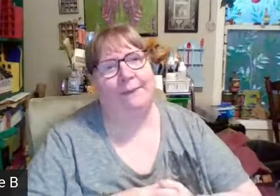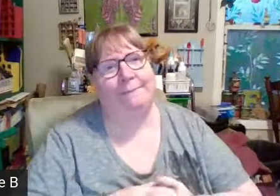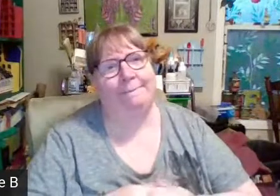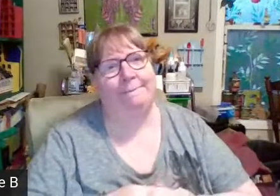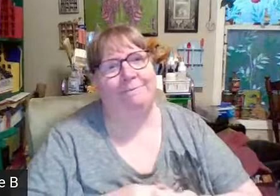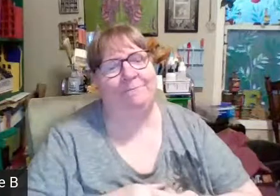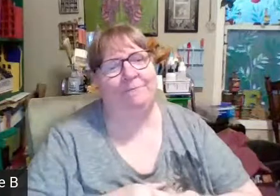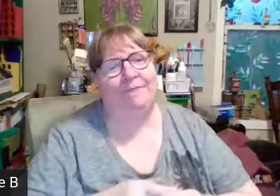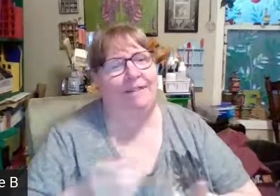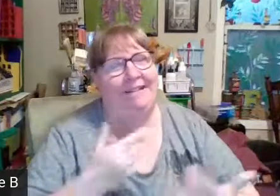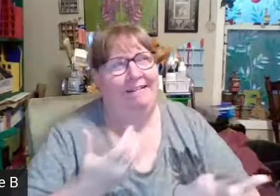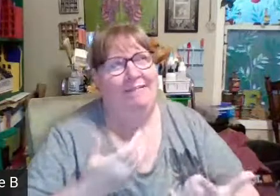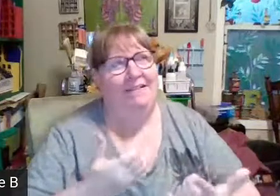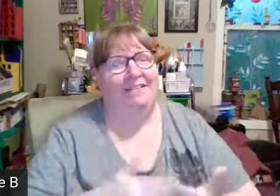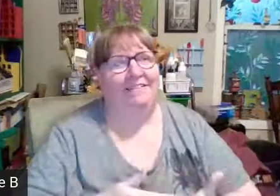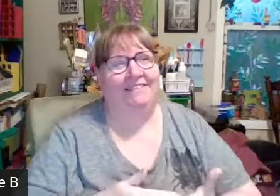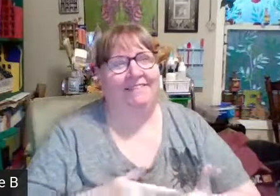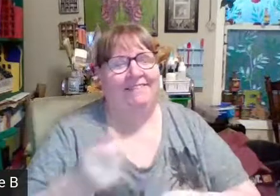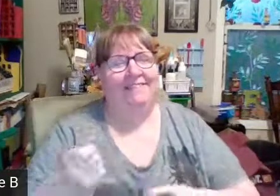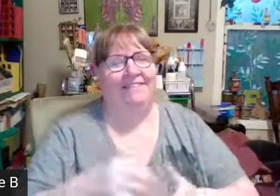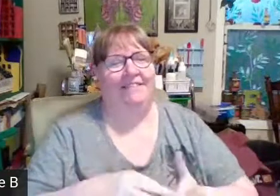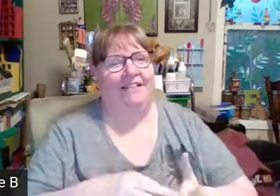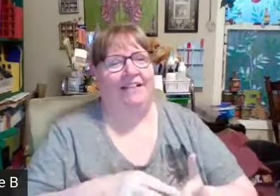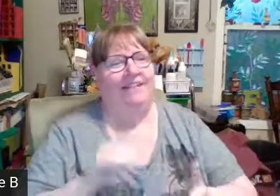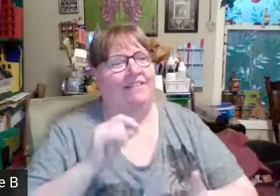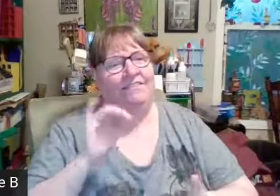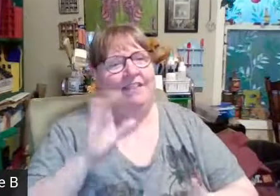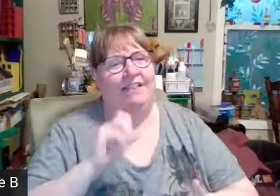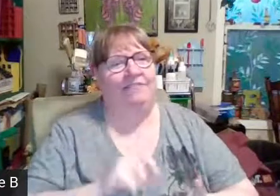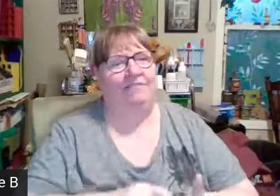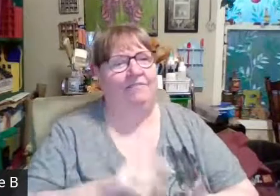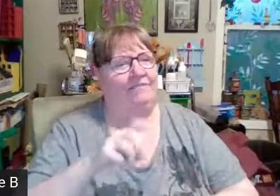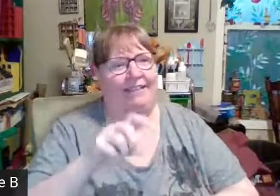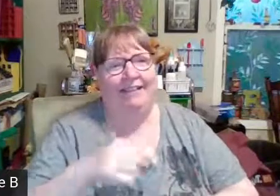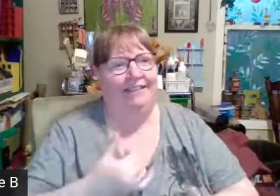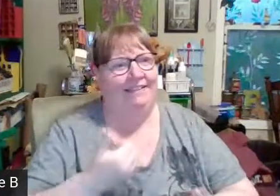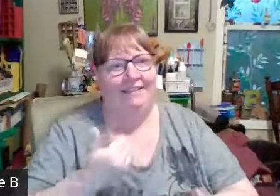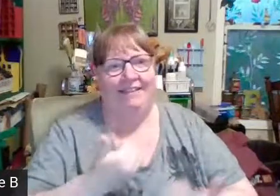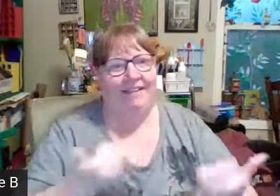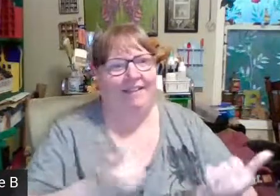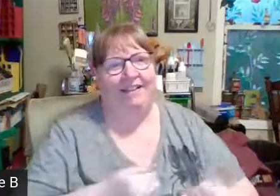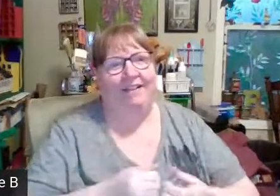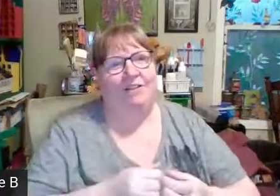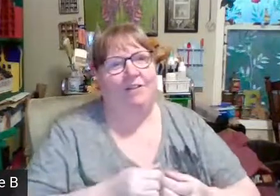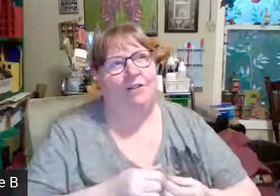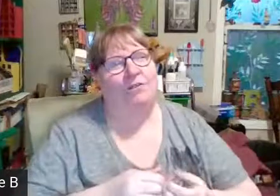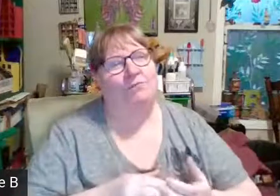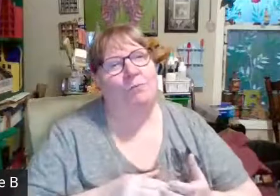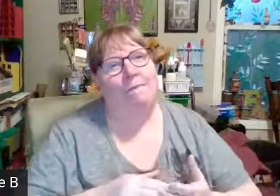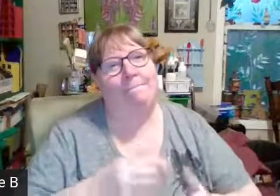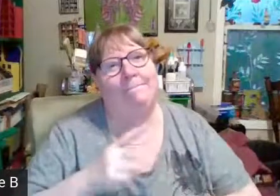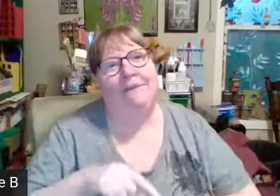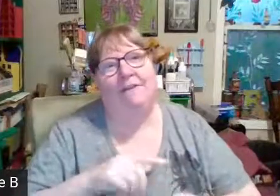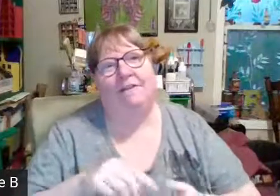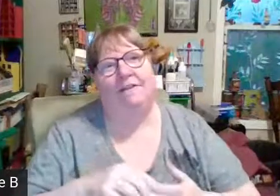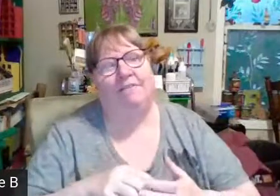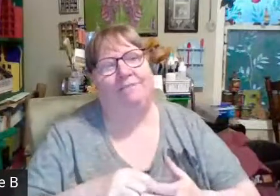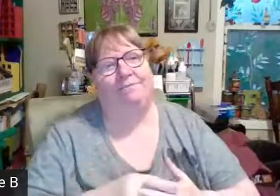something and them not be able to use it at all. I could give it to the Salvation Army, or I could give it to a school or